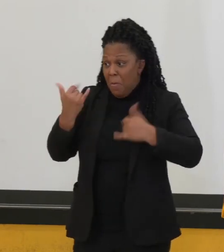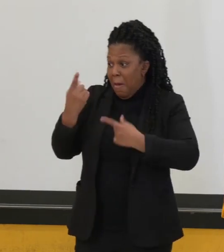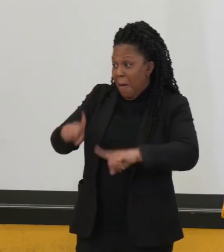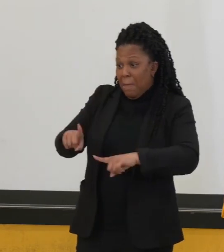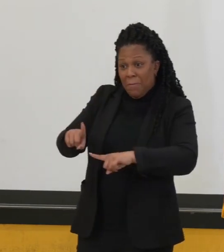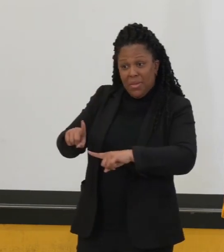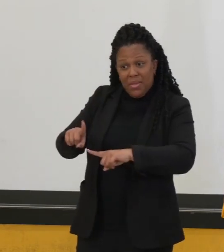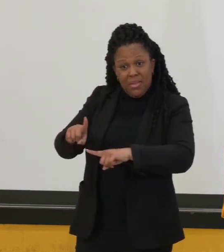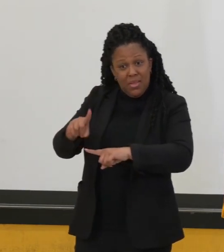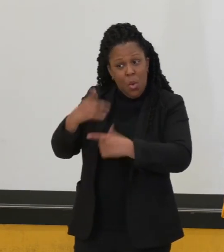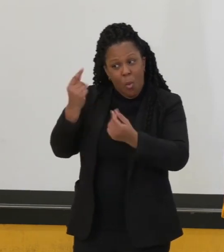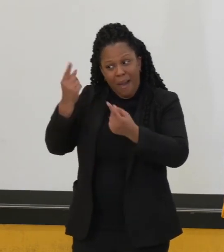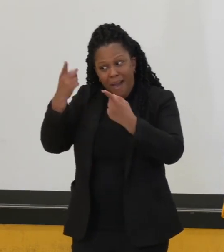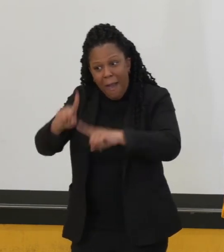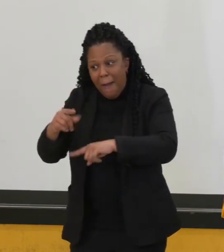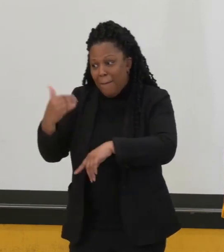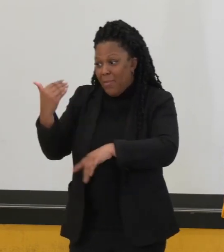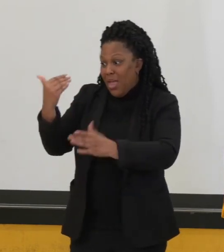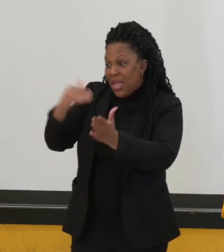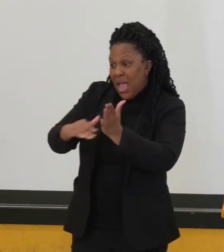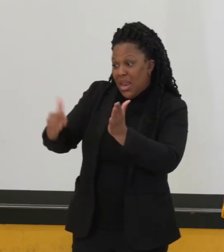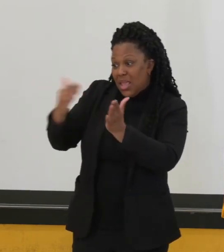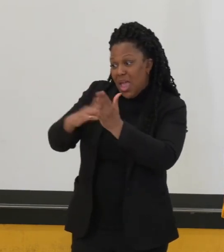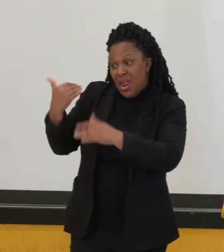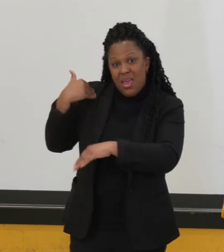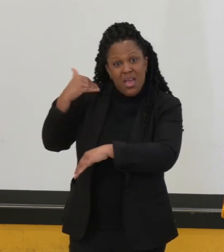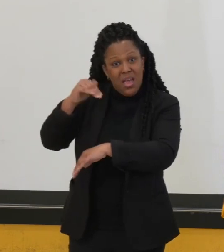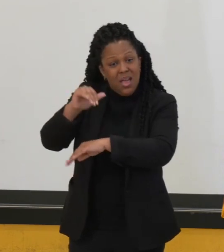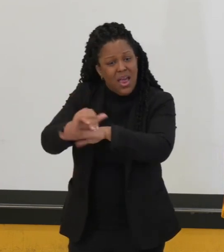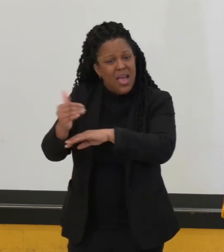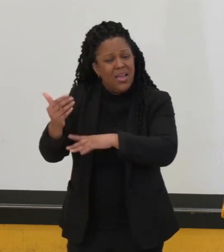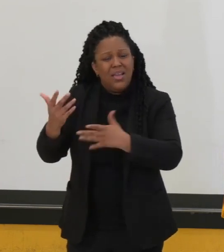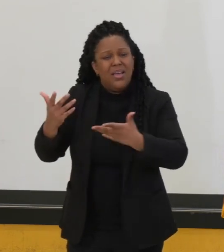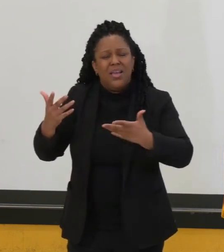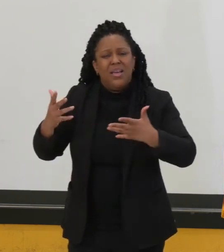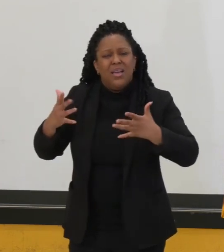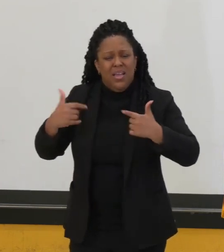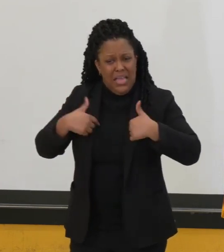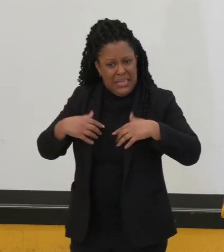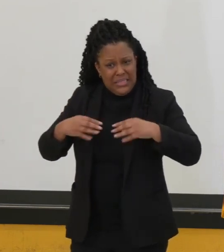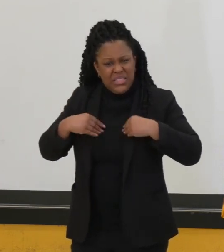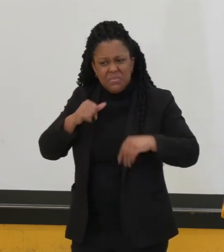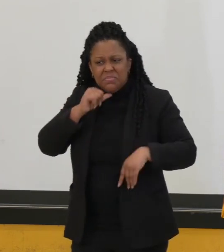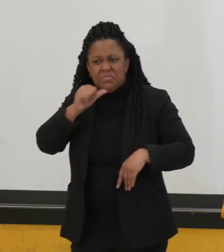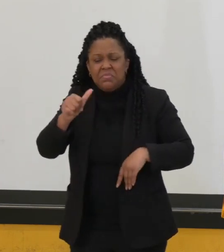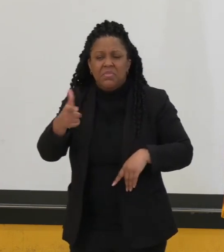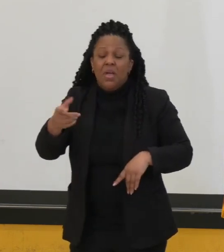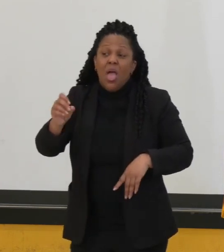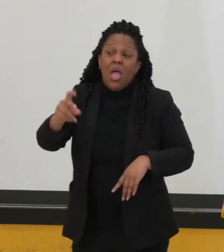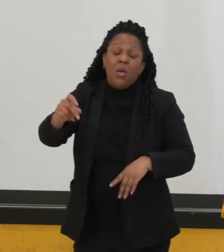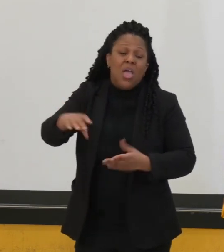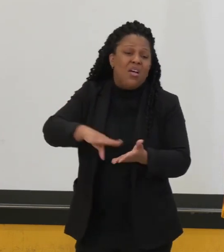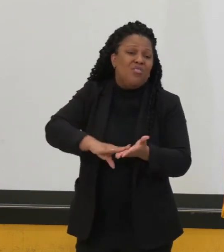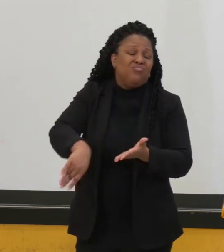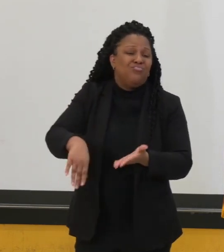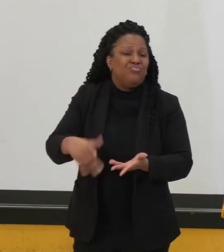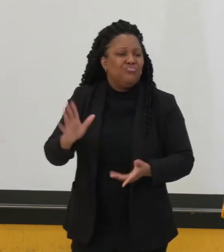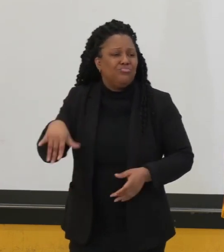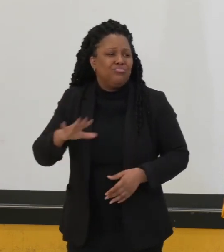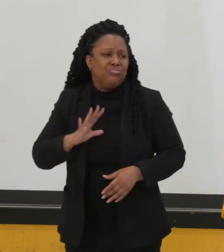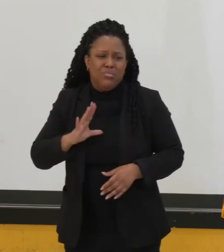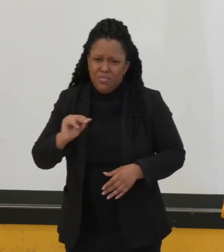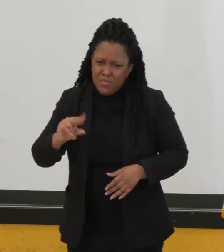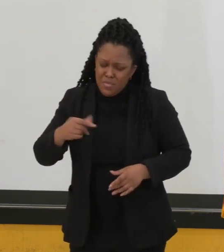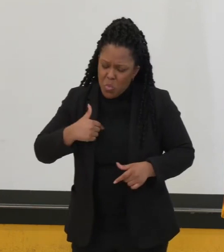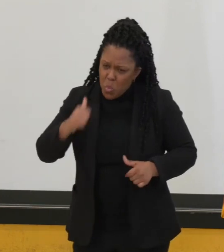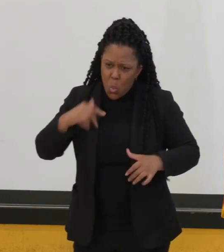again. There's no space in my heart where I feel patient